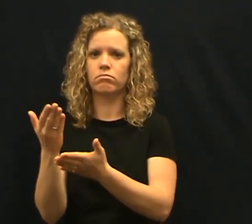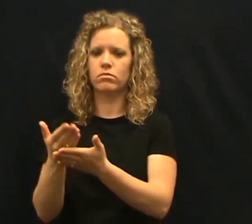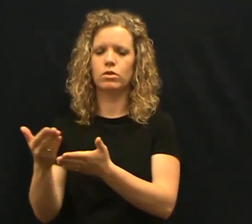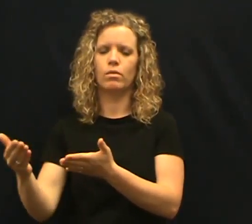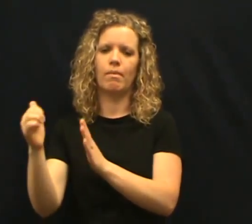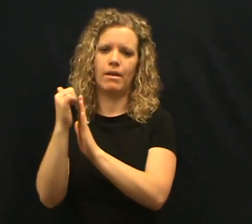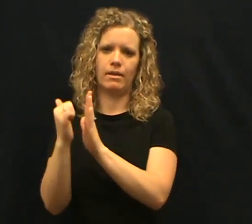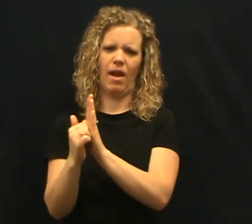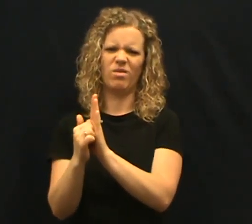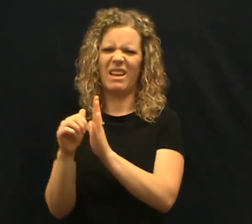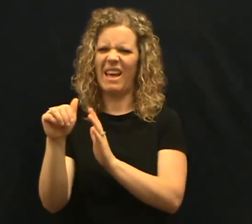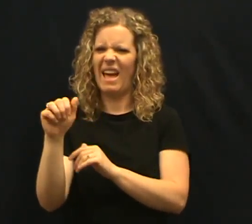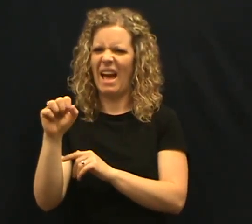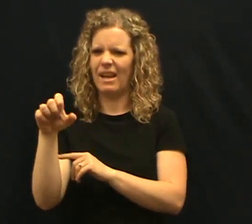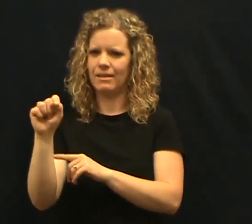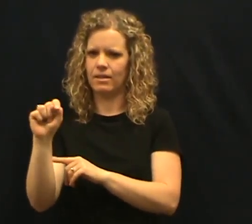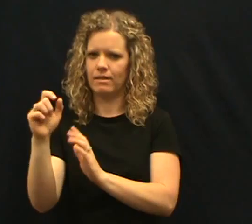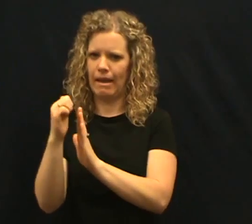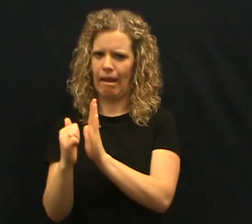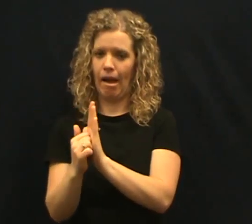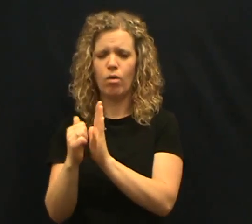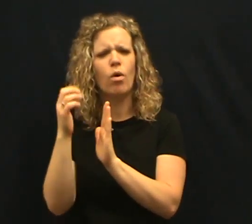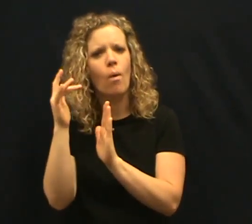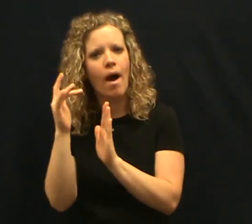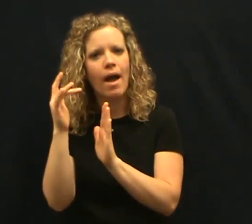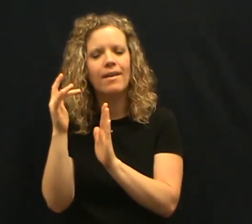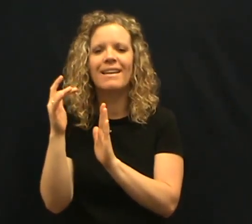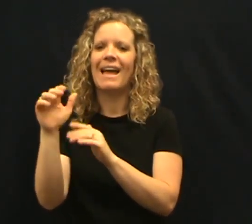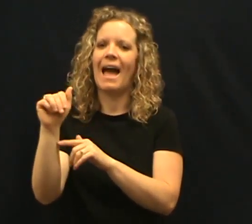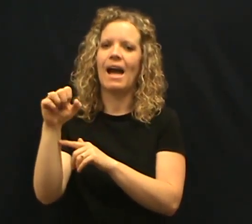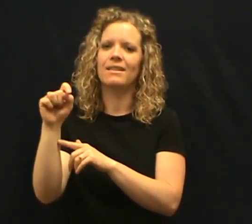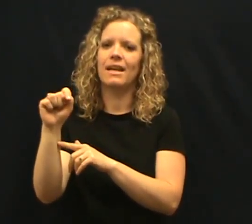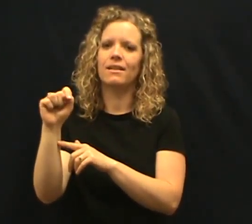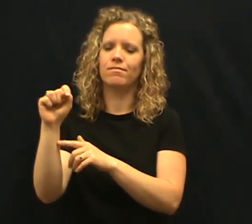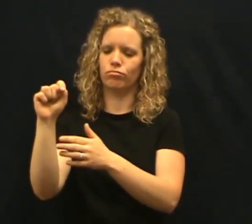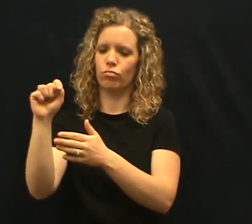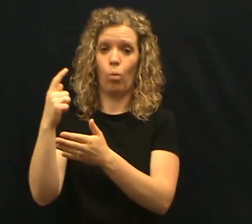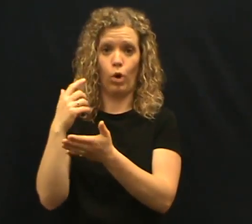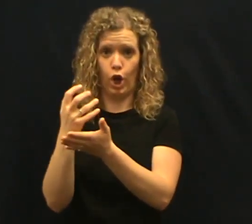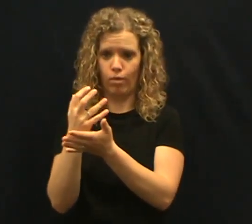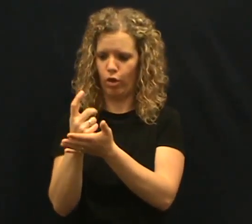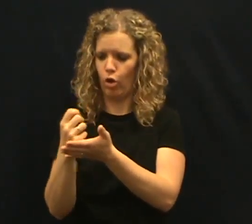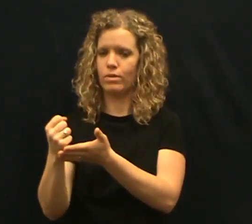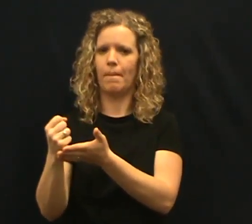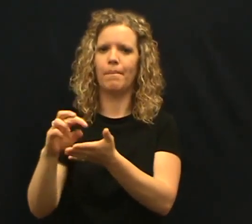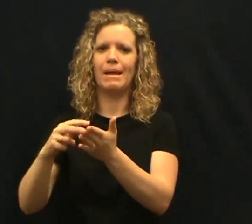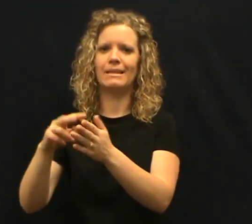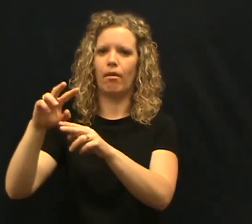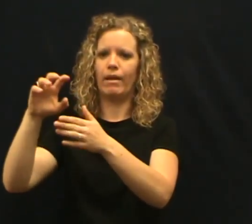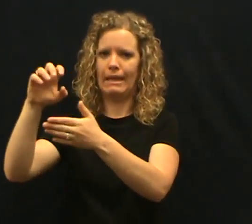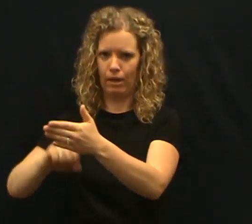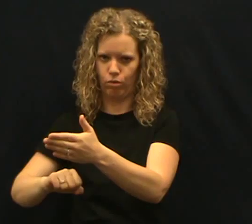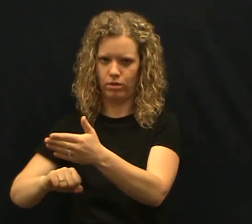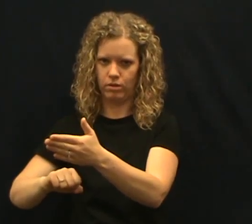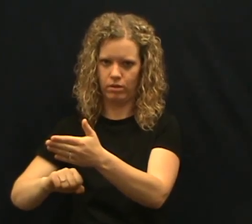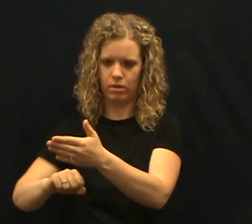that asset account, because we're reducing the asset because we've used some, and increasing the expense because the expense is the using